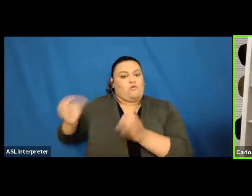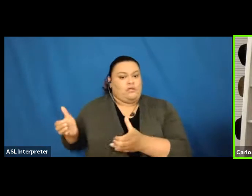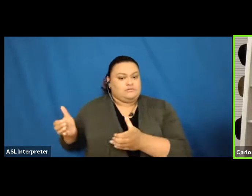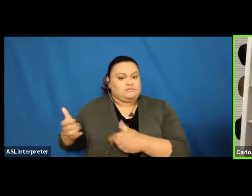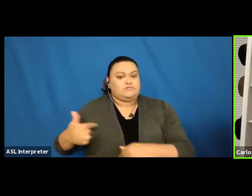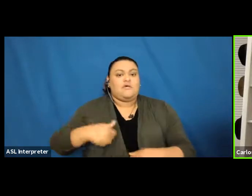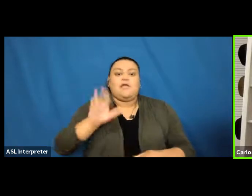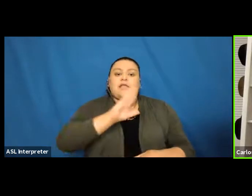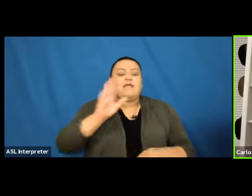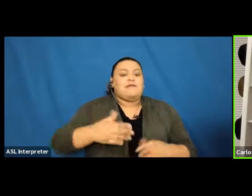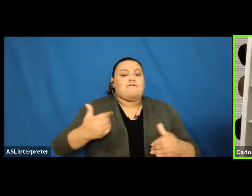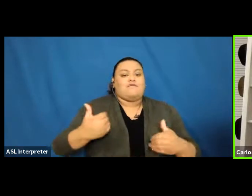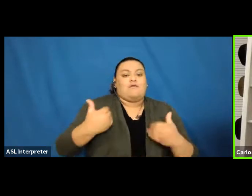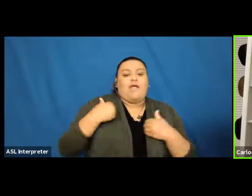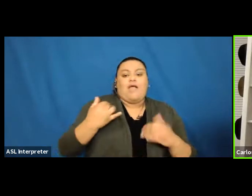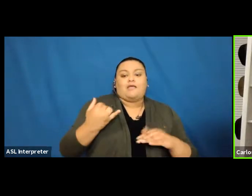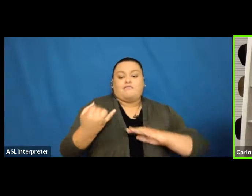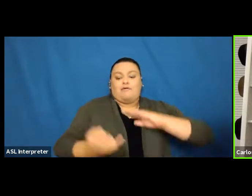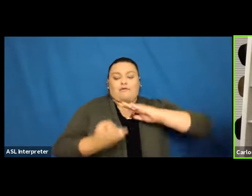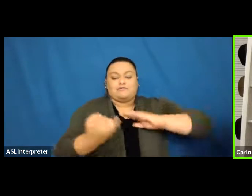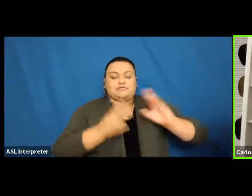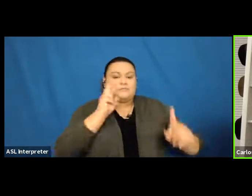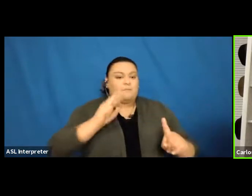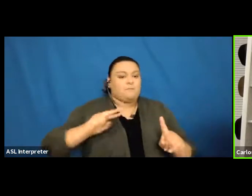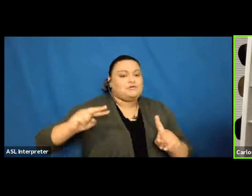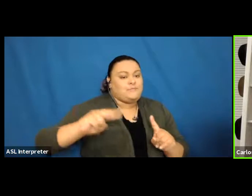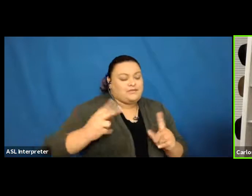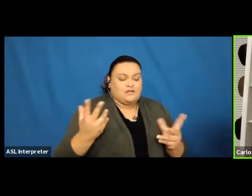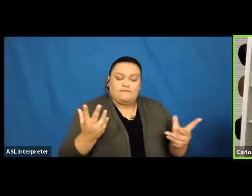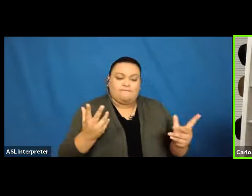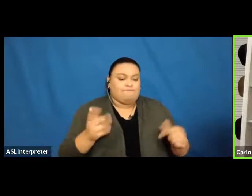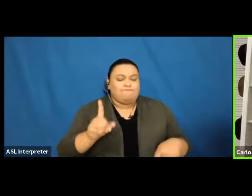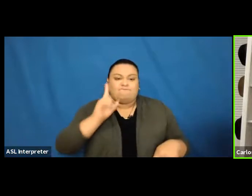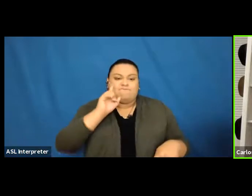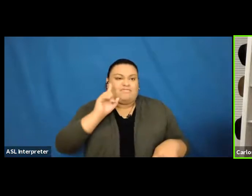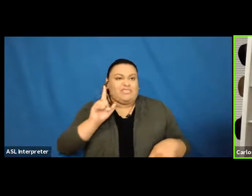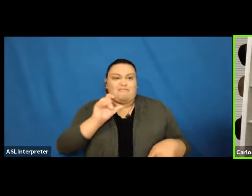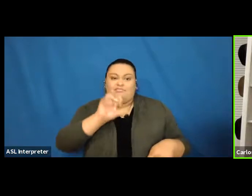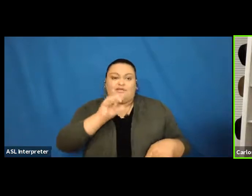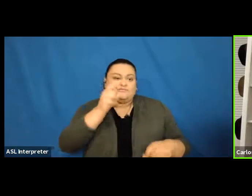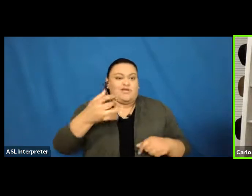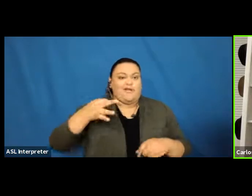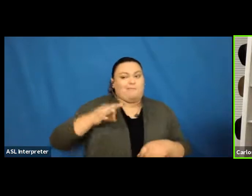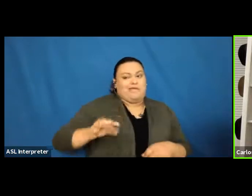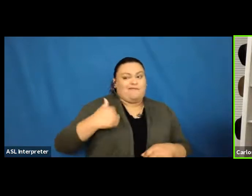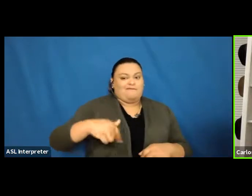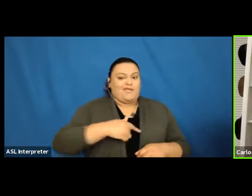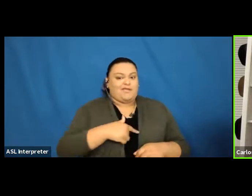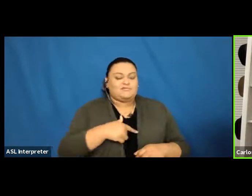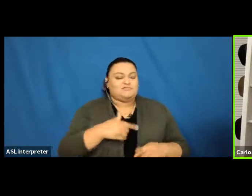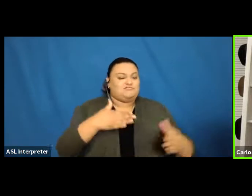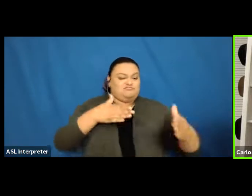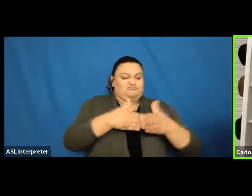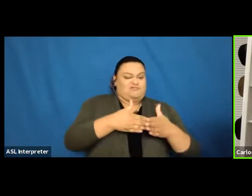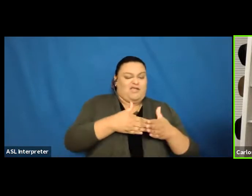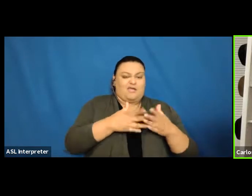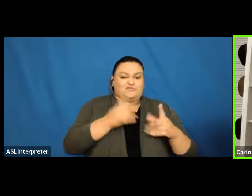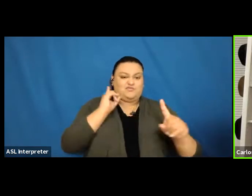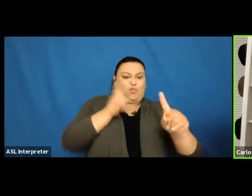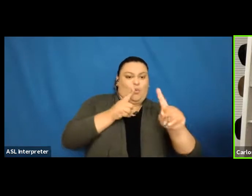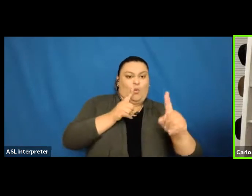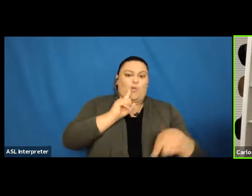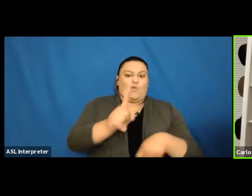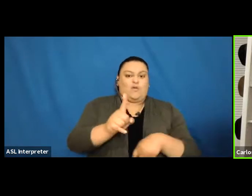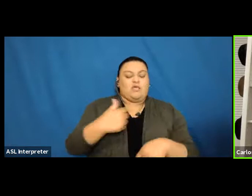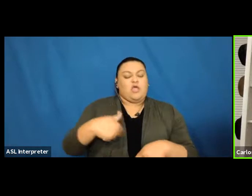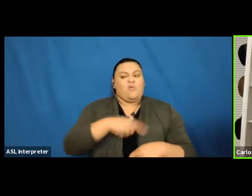isolationist perspective. I think it's not a good one. It's counterproductive. You know what I mean? We have to be part of the